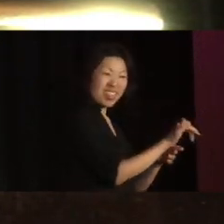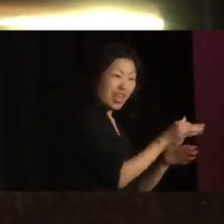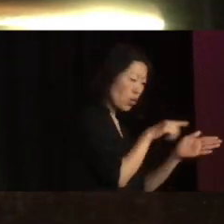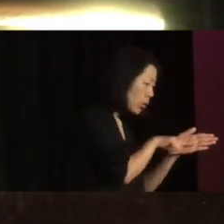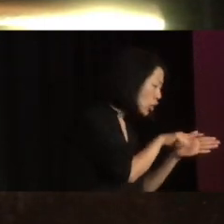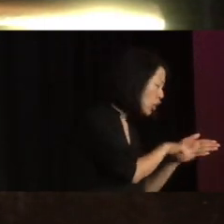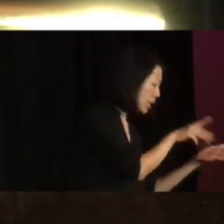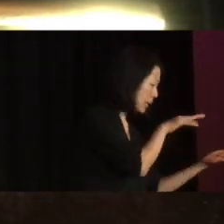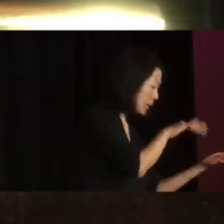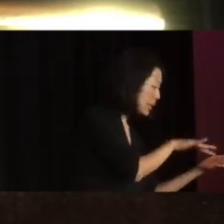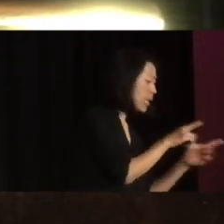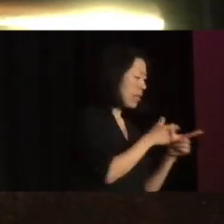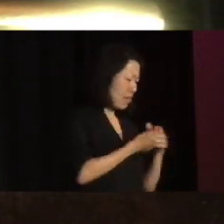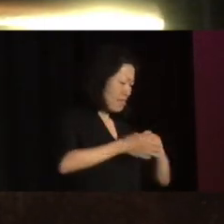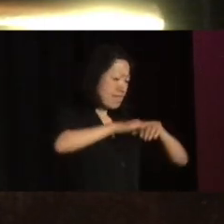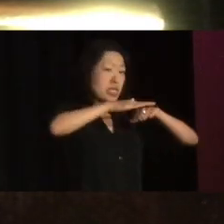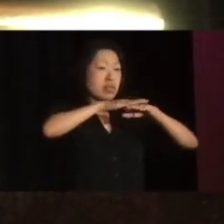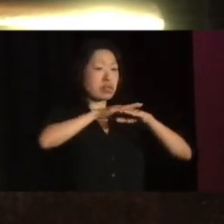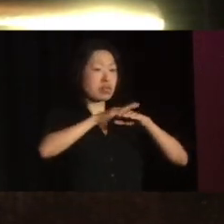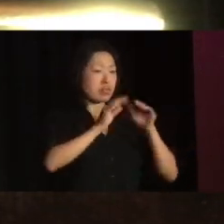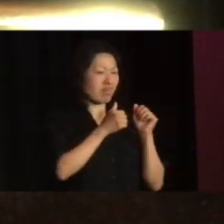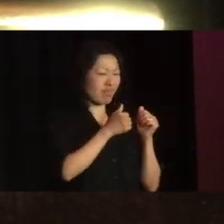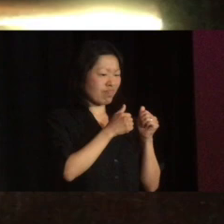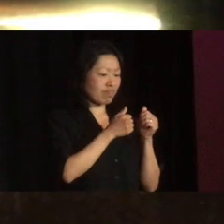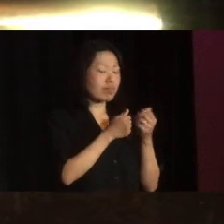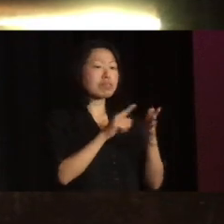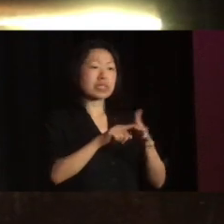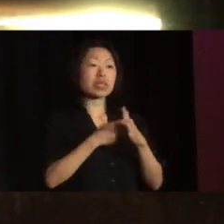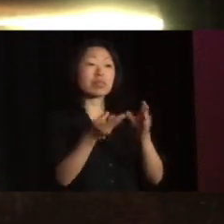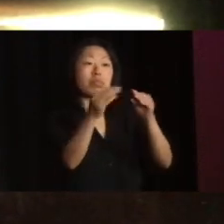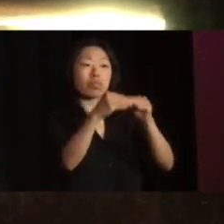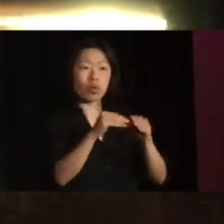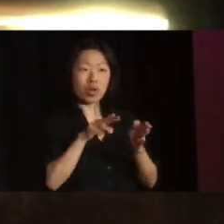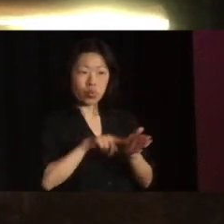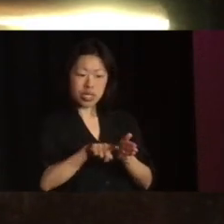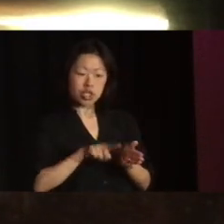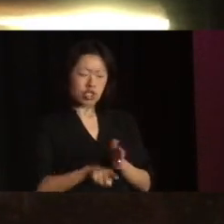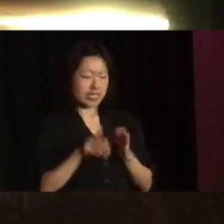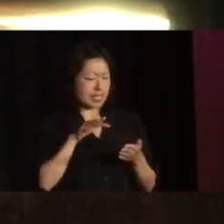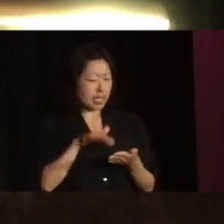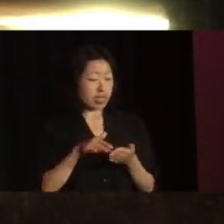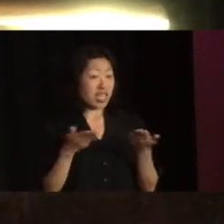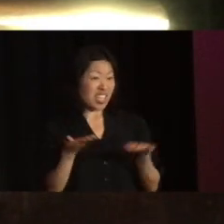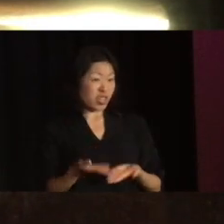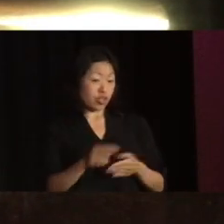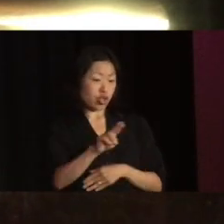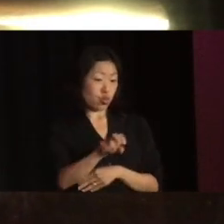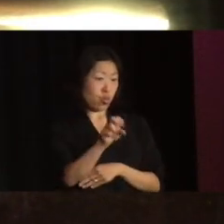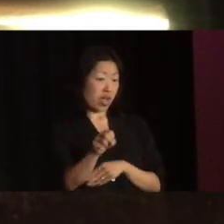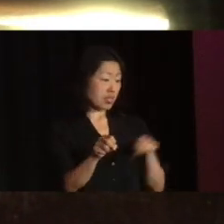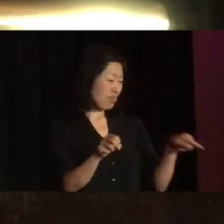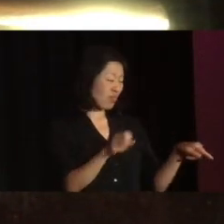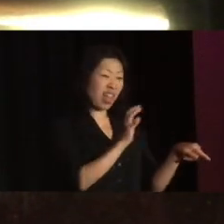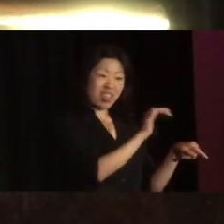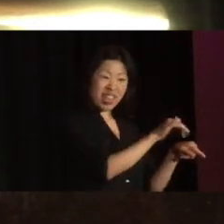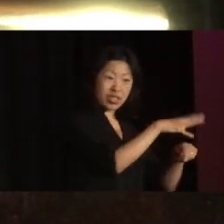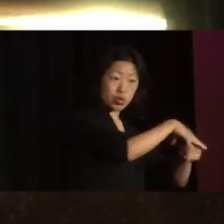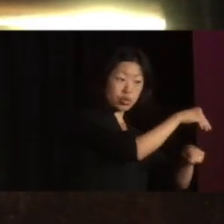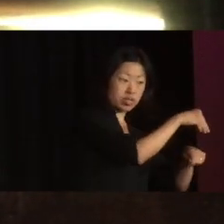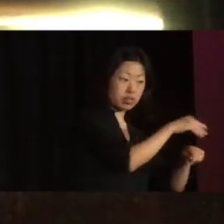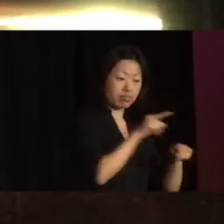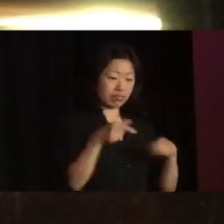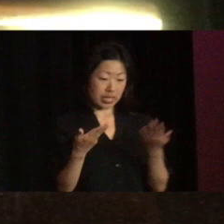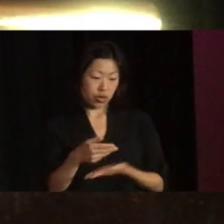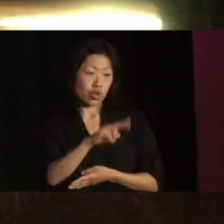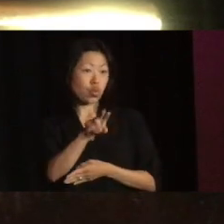research, looked at, is this phenomenon similar here in the US? Because that was specific to that